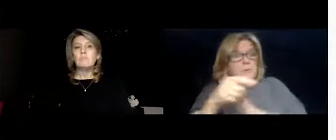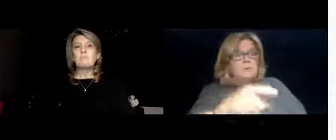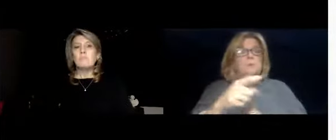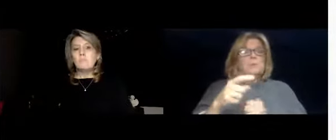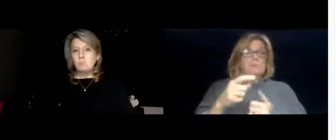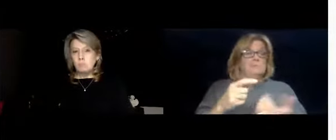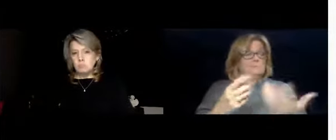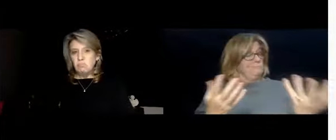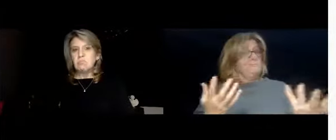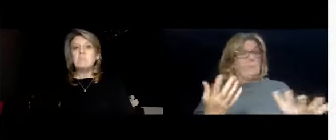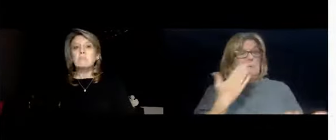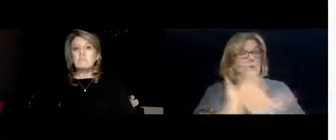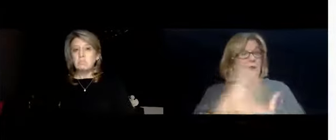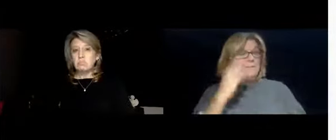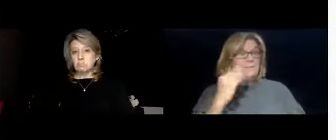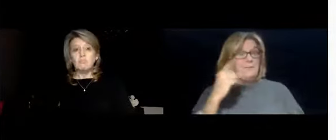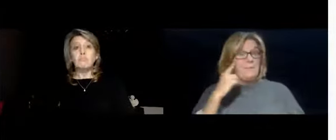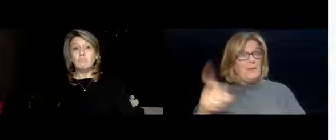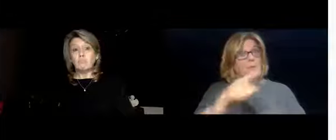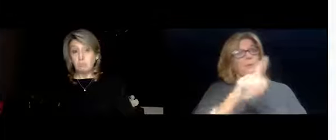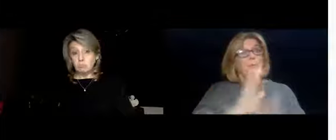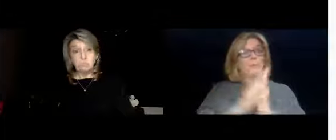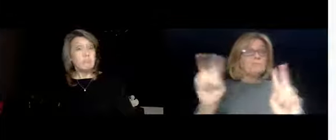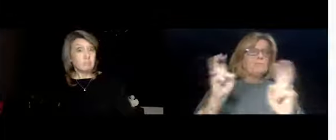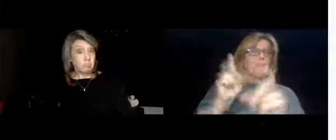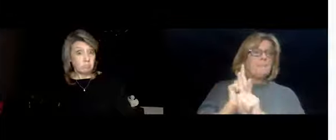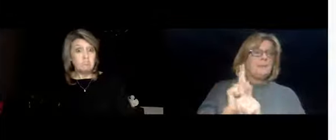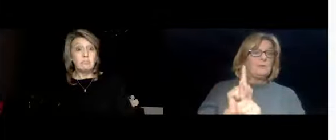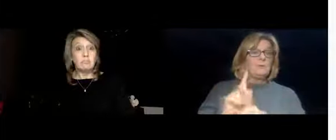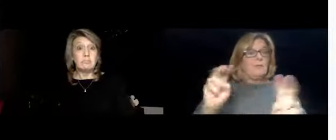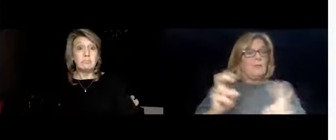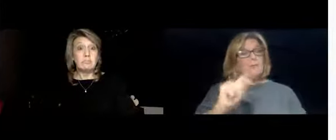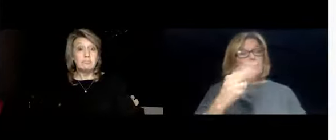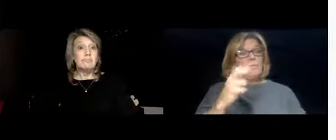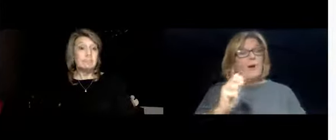be able to come to the church and maybe work with you. I think that would be a great experience